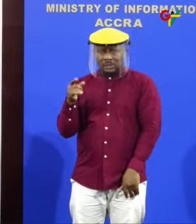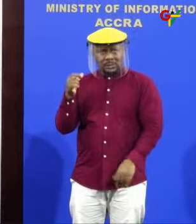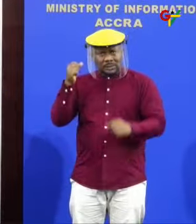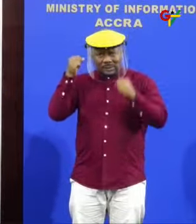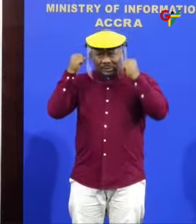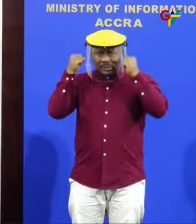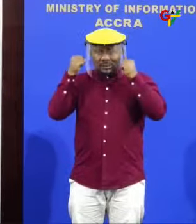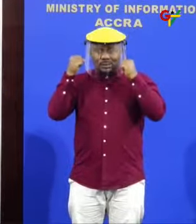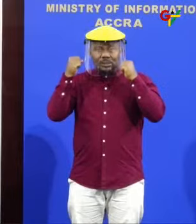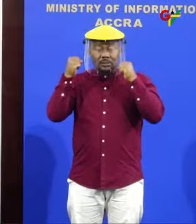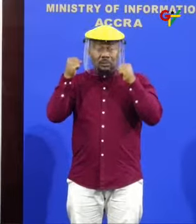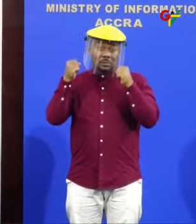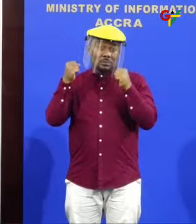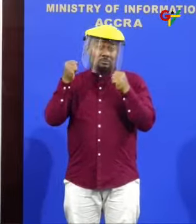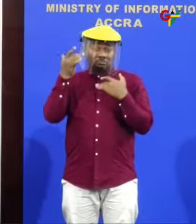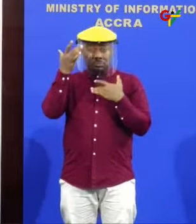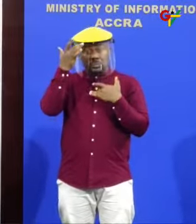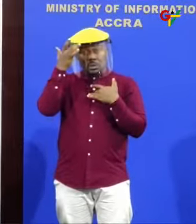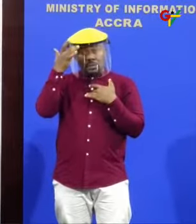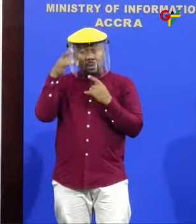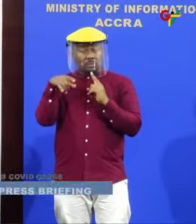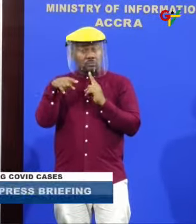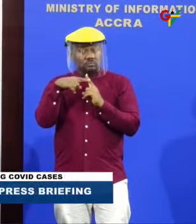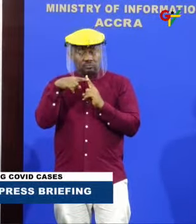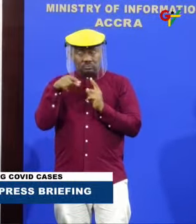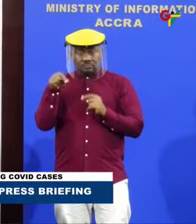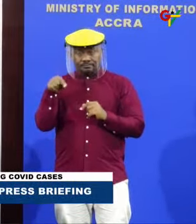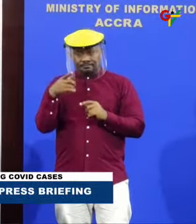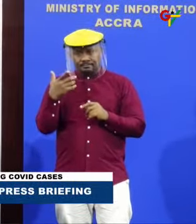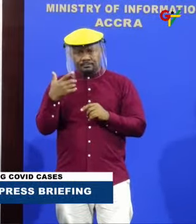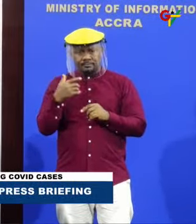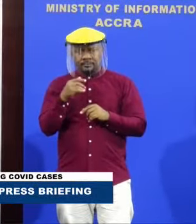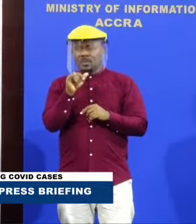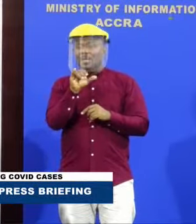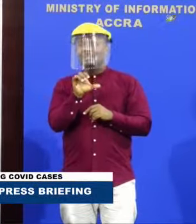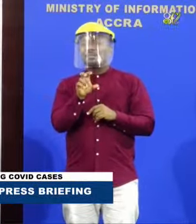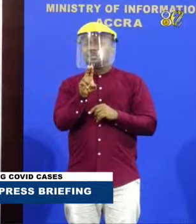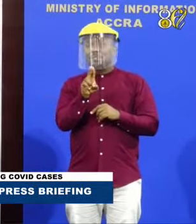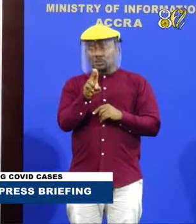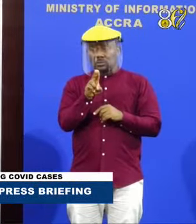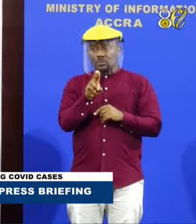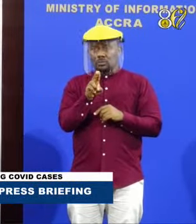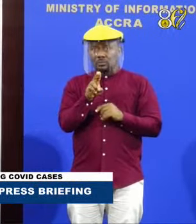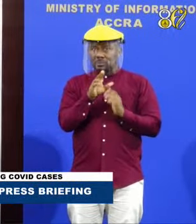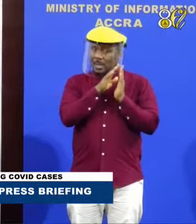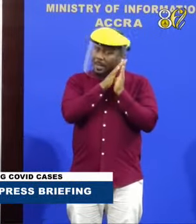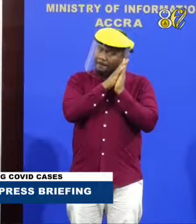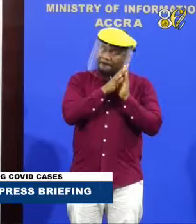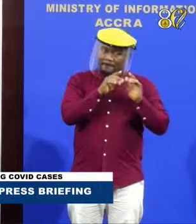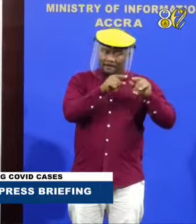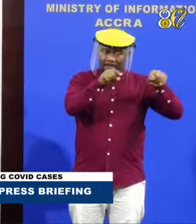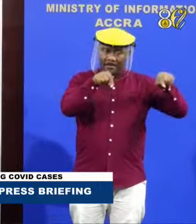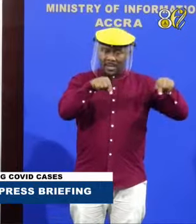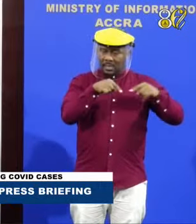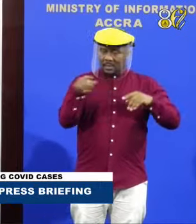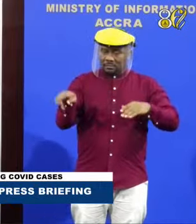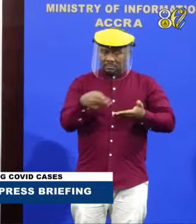and affecting our ability to provide ICU beds for the teeming number of people who currently need